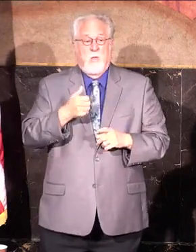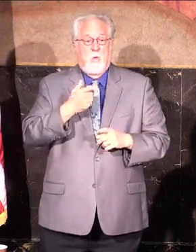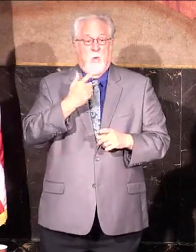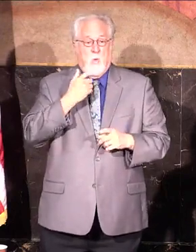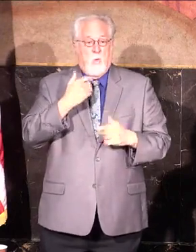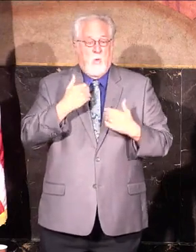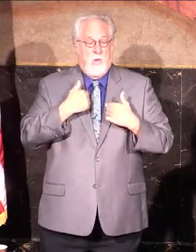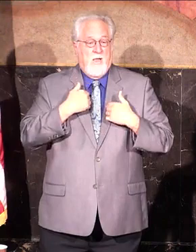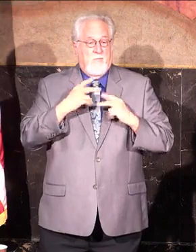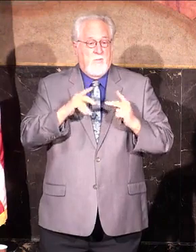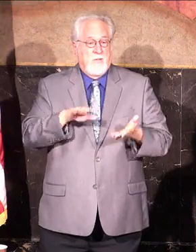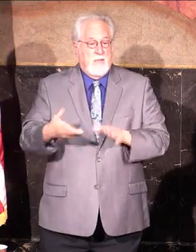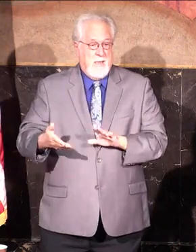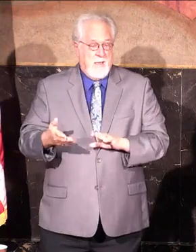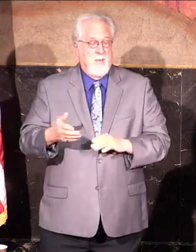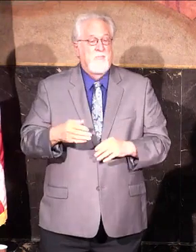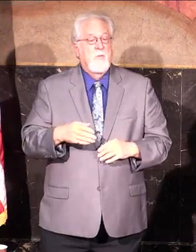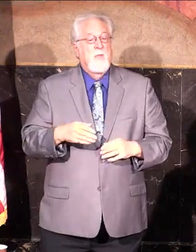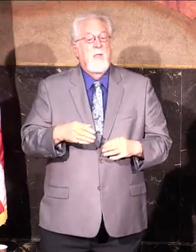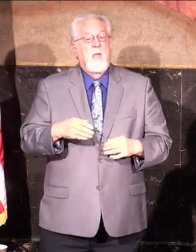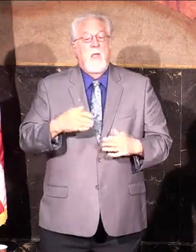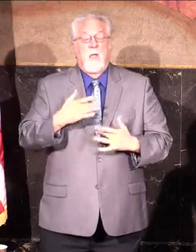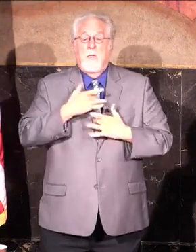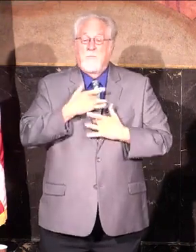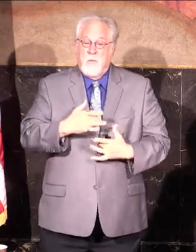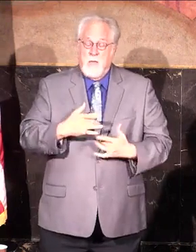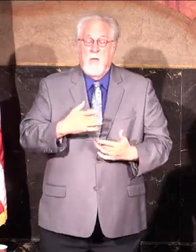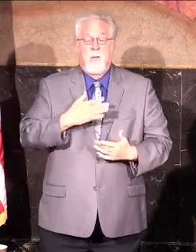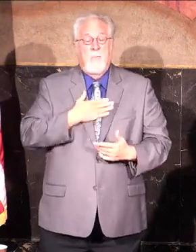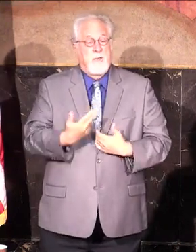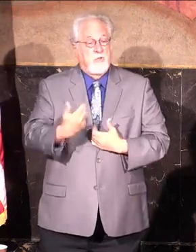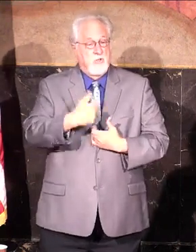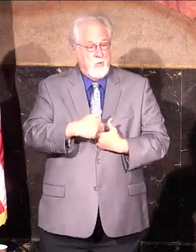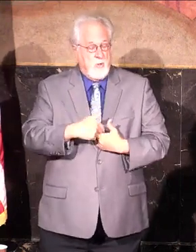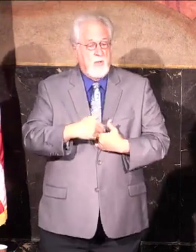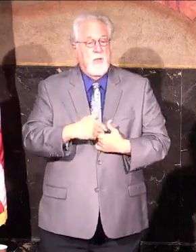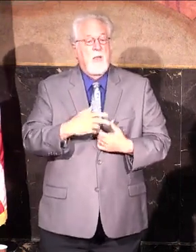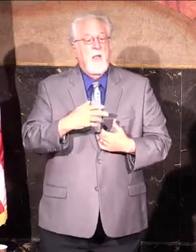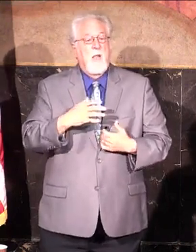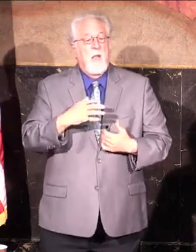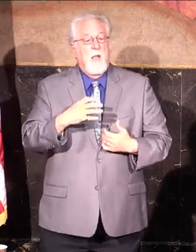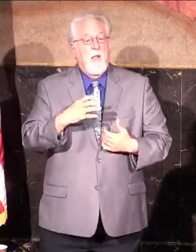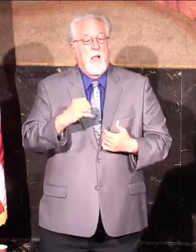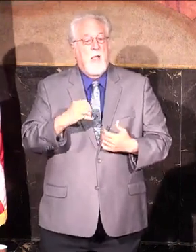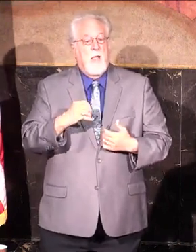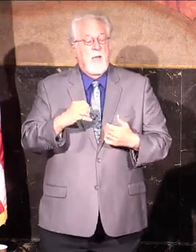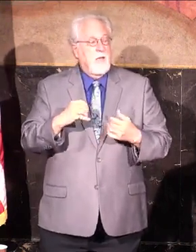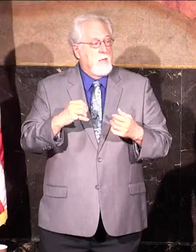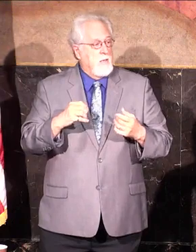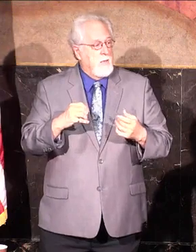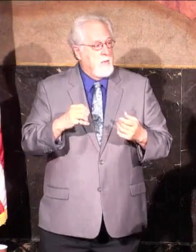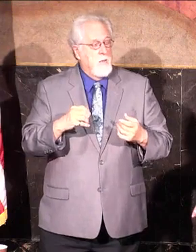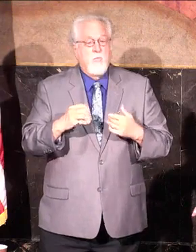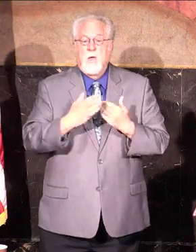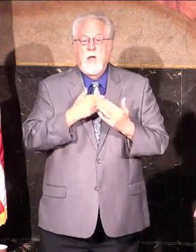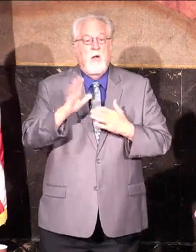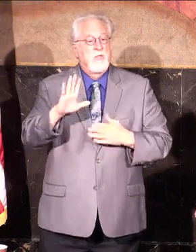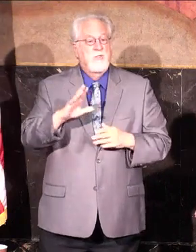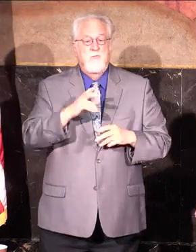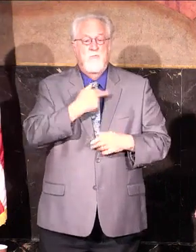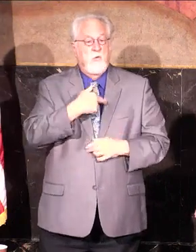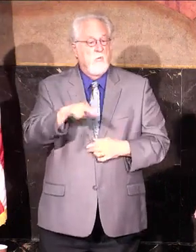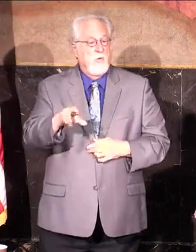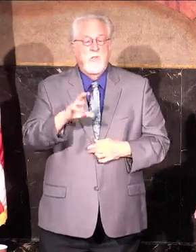passed on. So if you're inclined, please join me and the First Lady and faith leaders across Louisiana, regardless of your